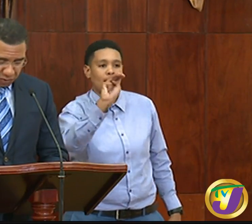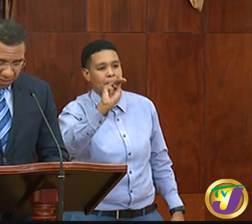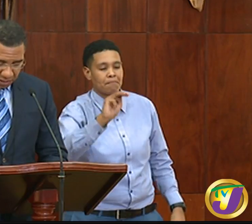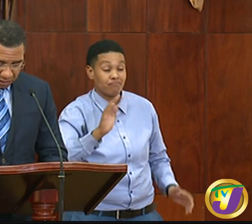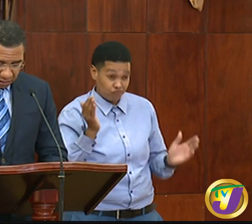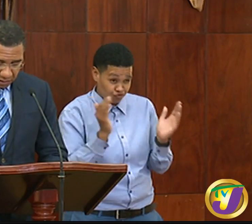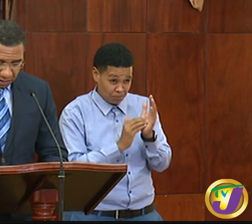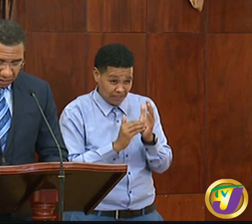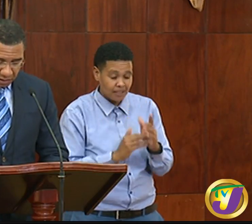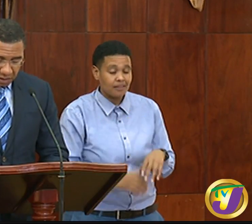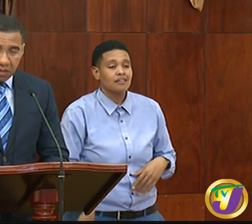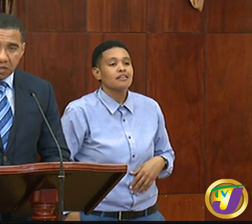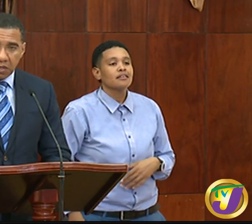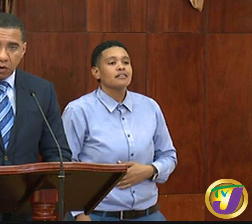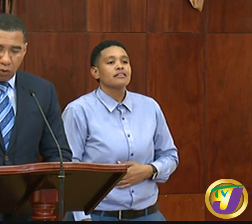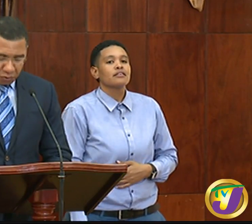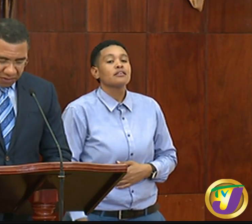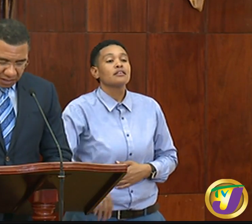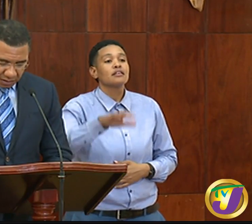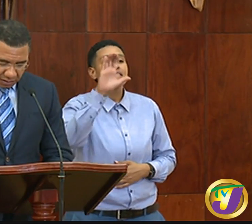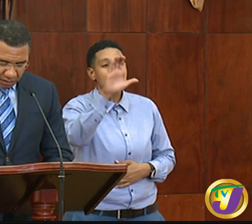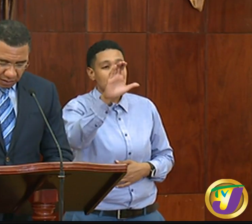moh.gov.jm. Let me repeat.